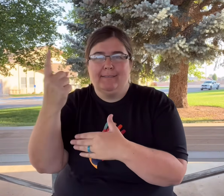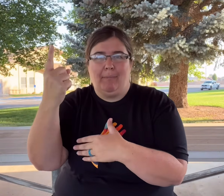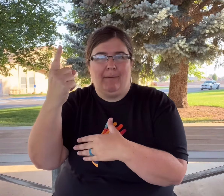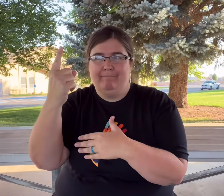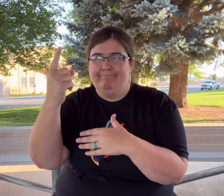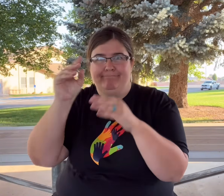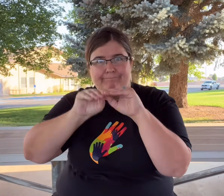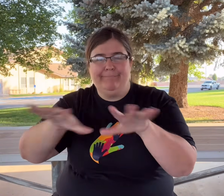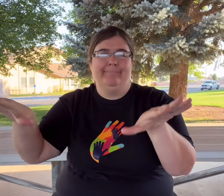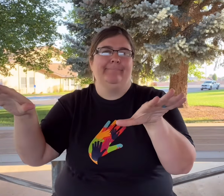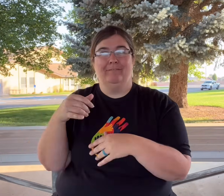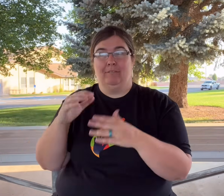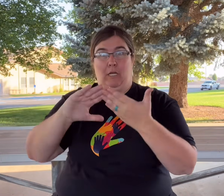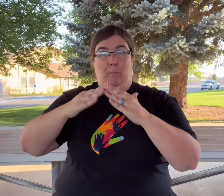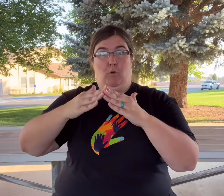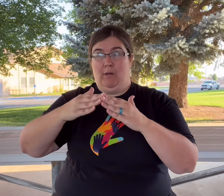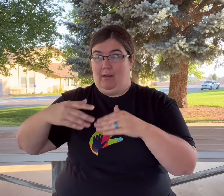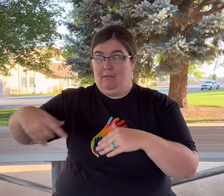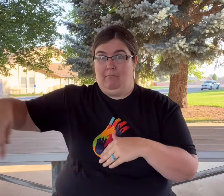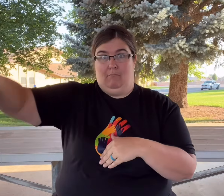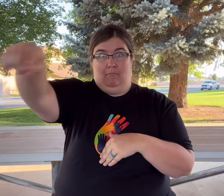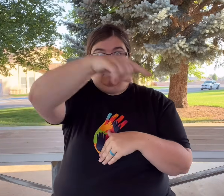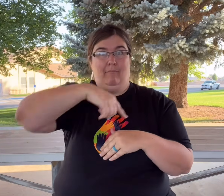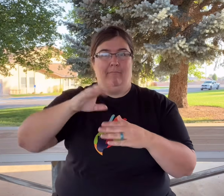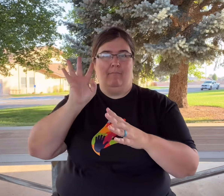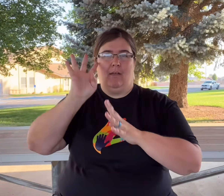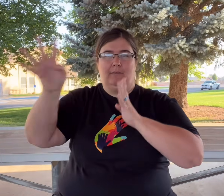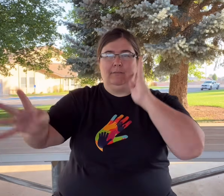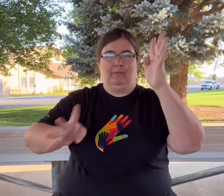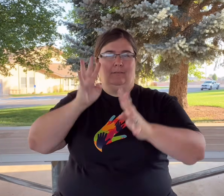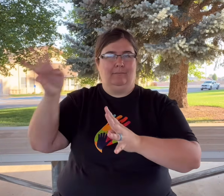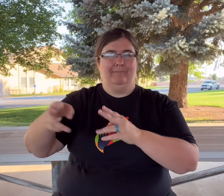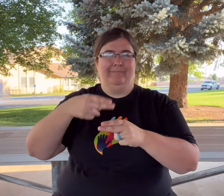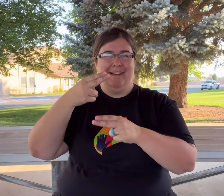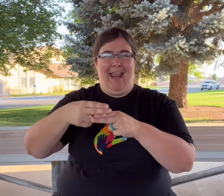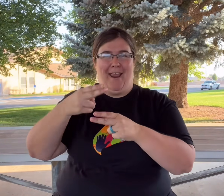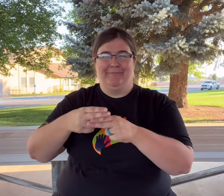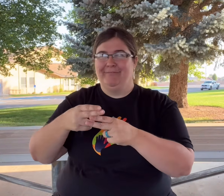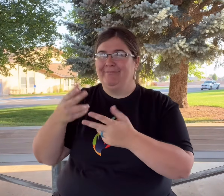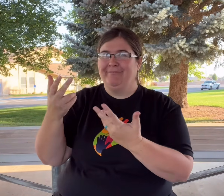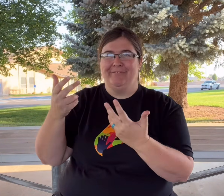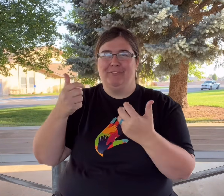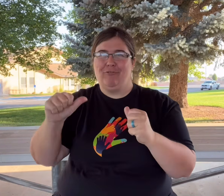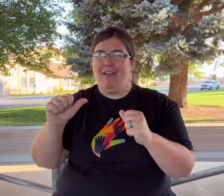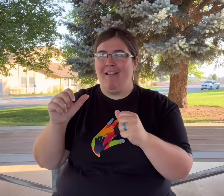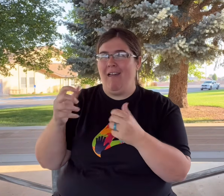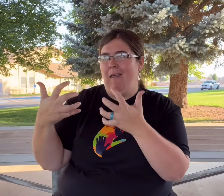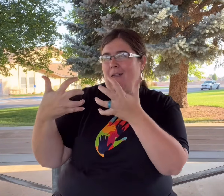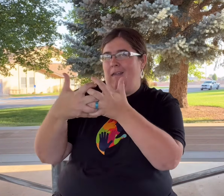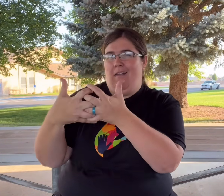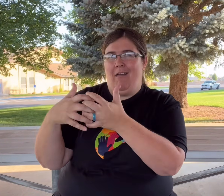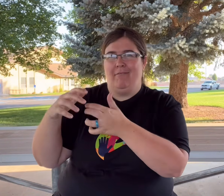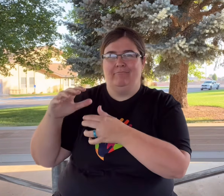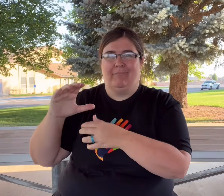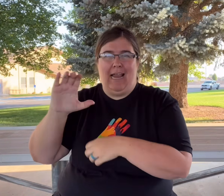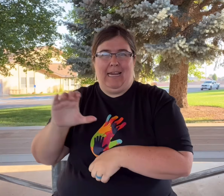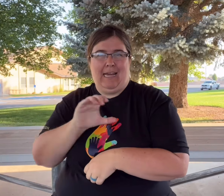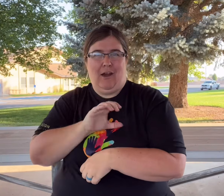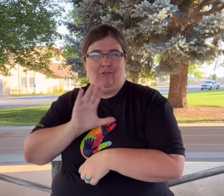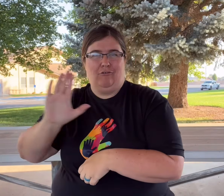something goes viral. The community kind of together creates sign names for the characters and try to match that character's